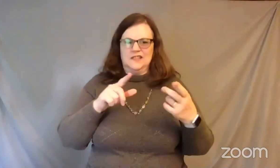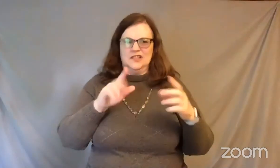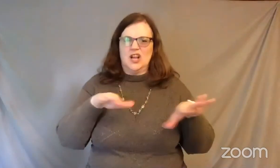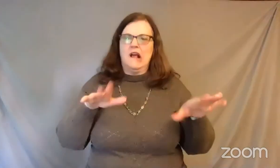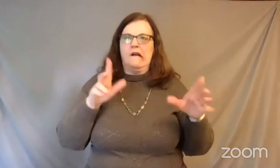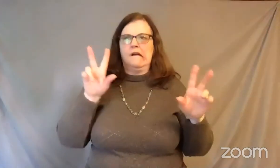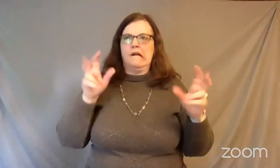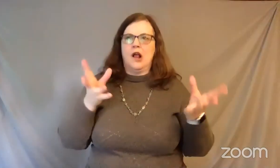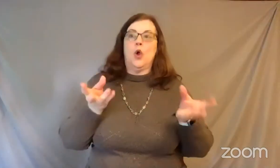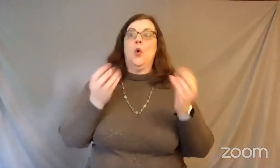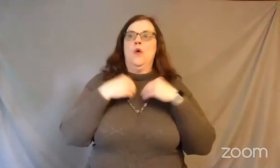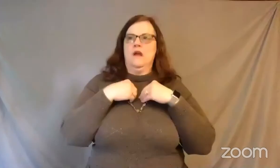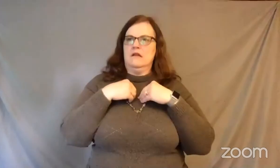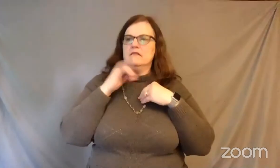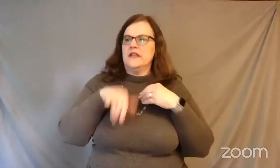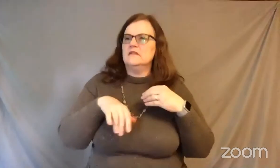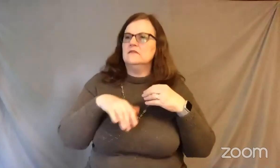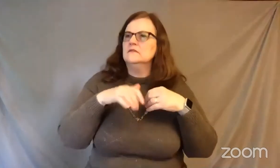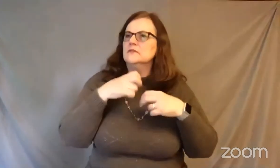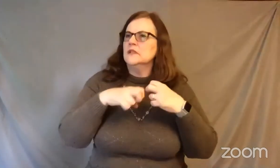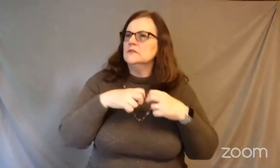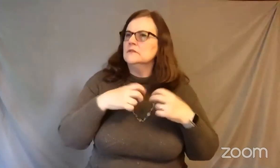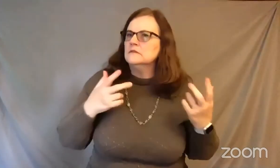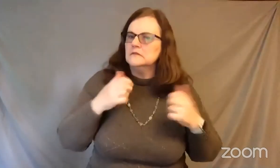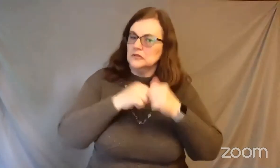And this process was done manually.